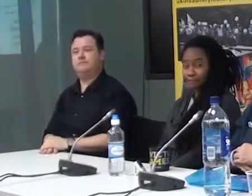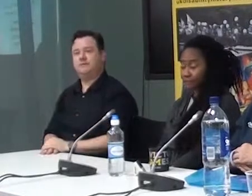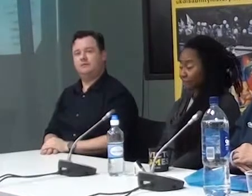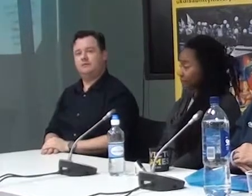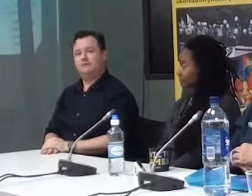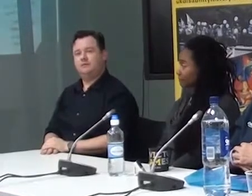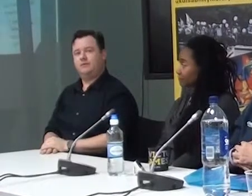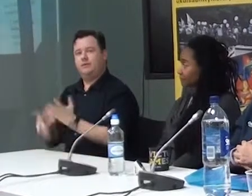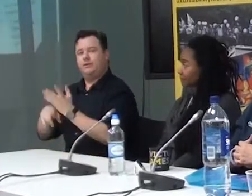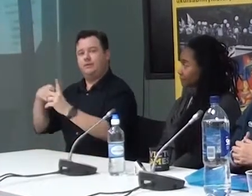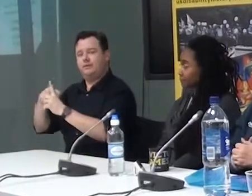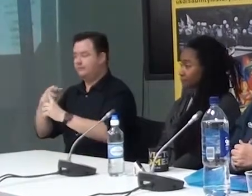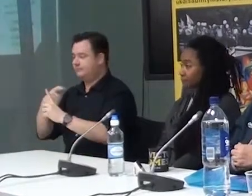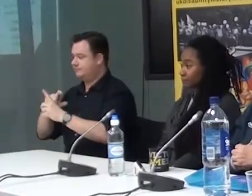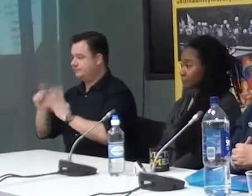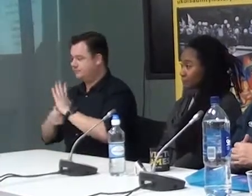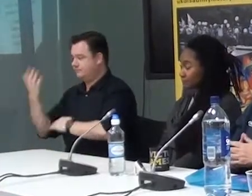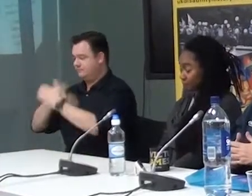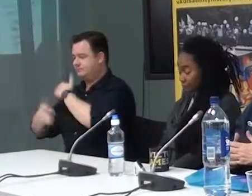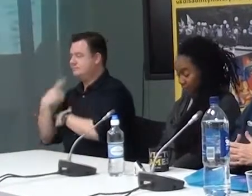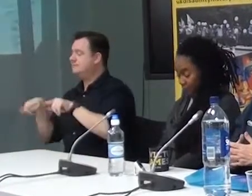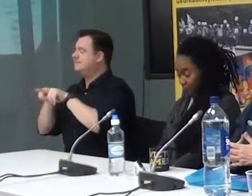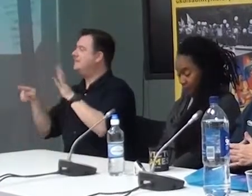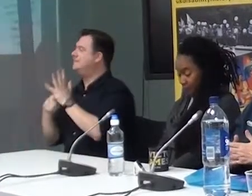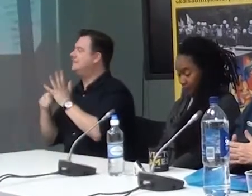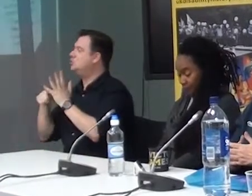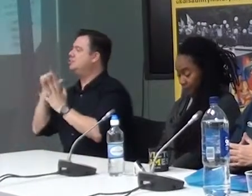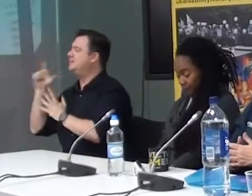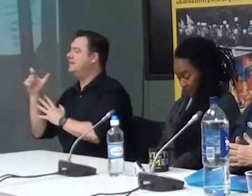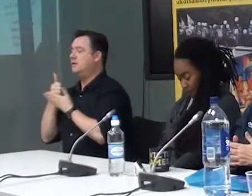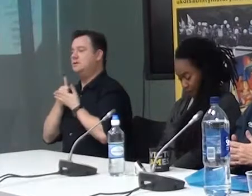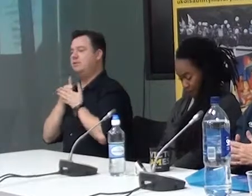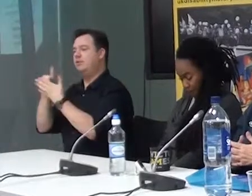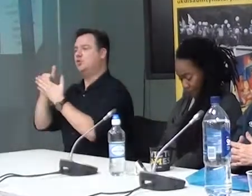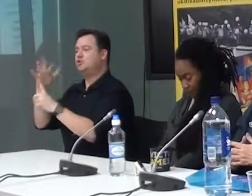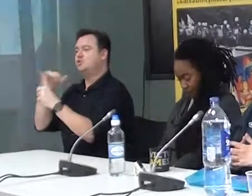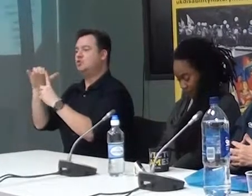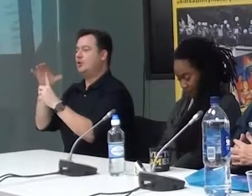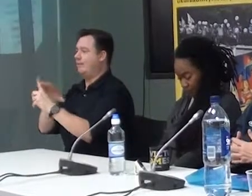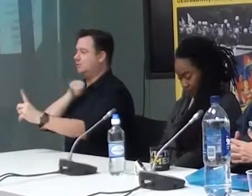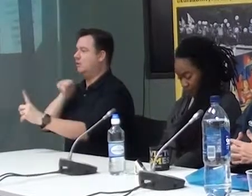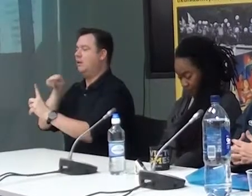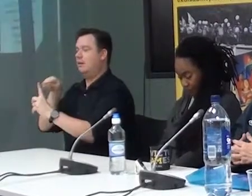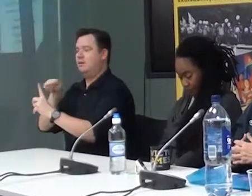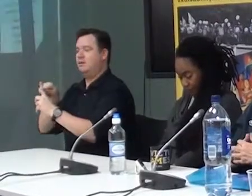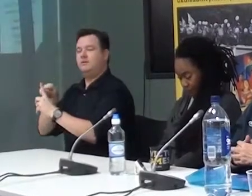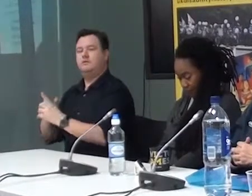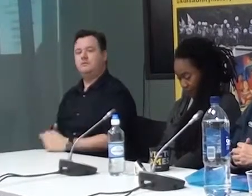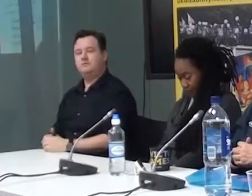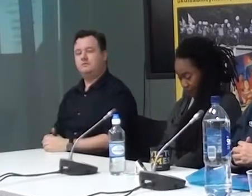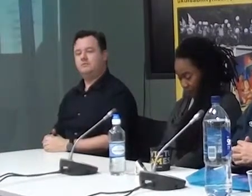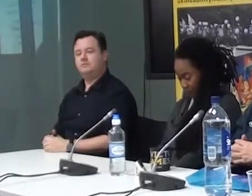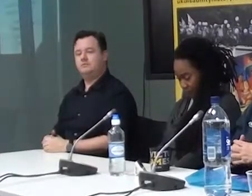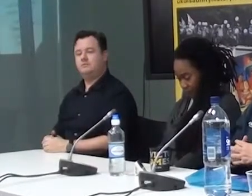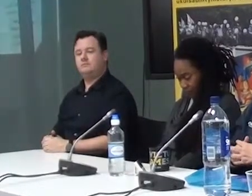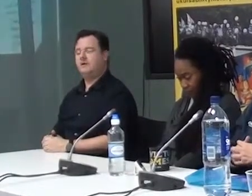And UK Disability History Month, like the TC, supports the social model of disability, whereby it's not the impairments